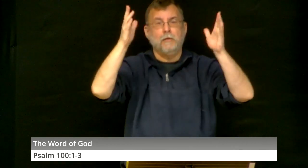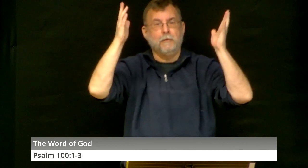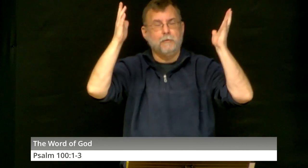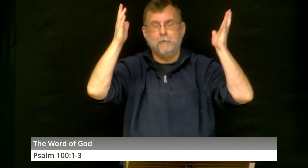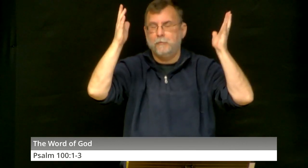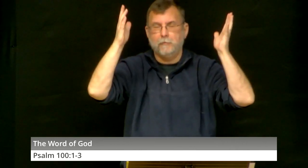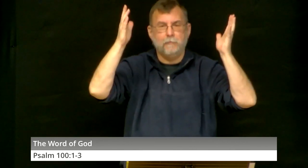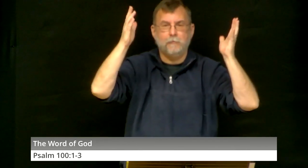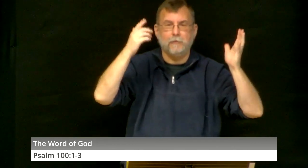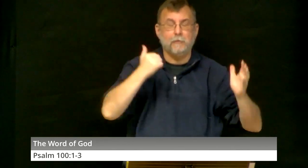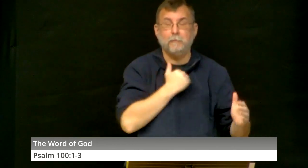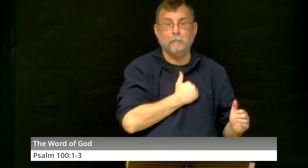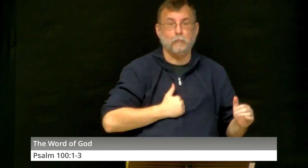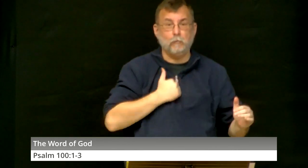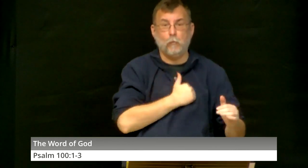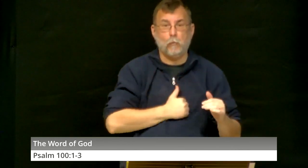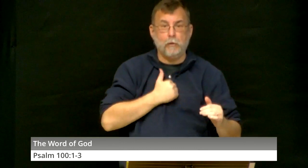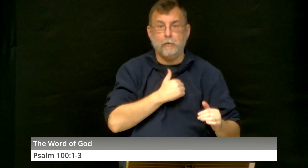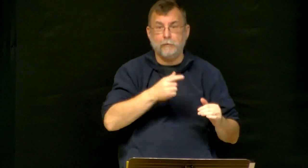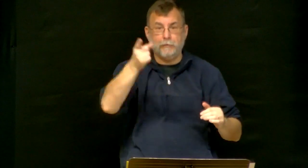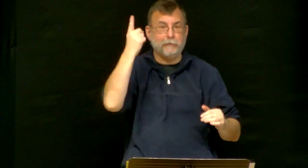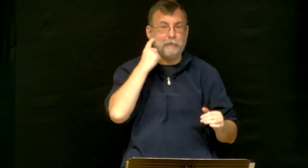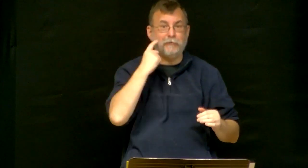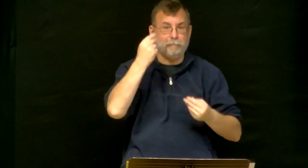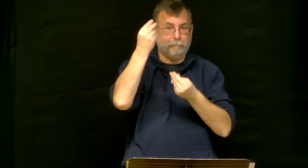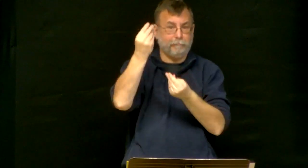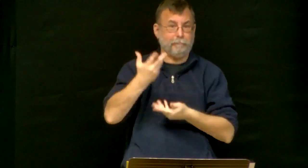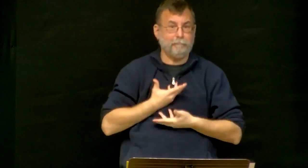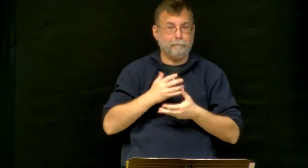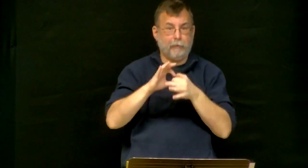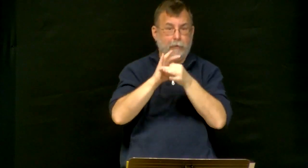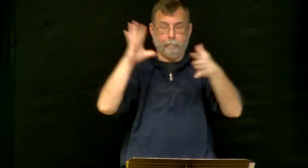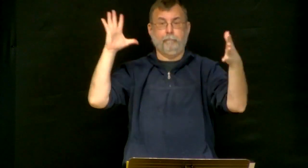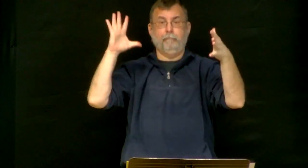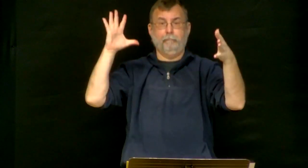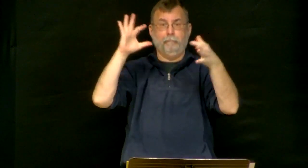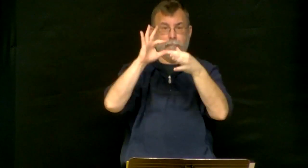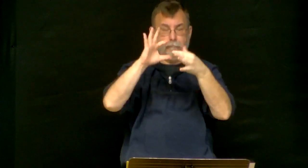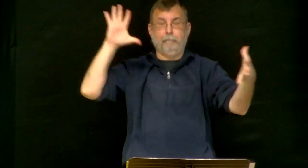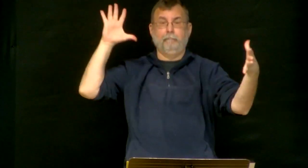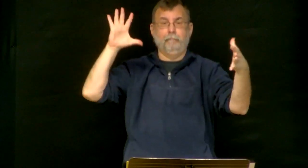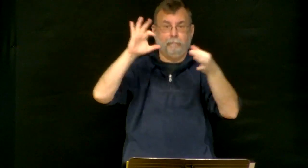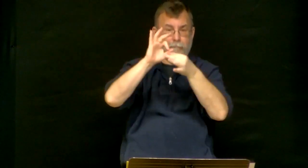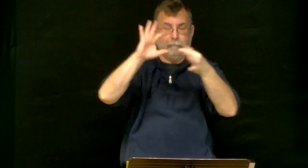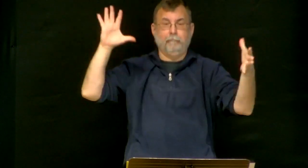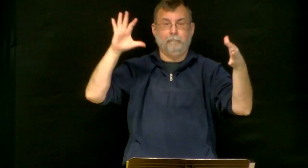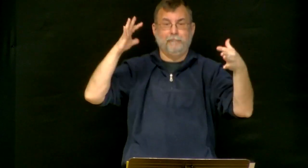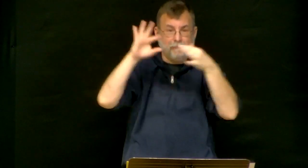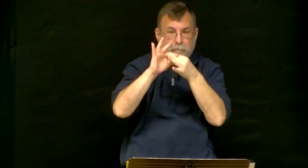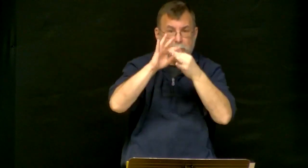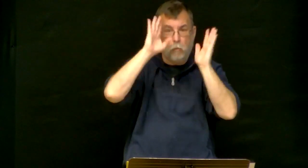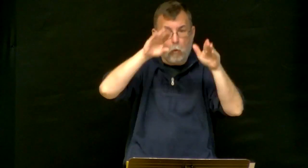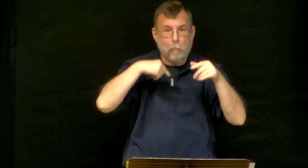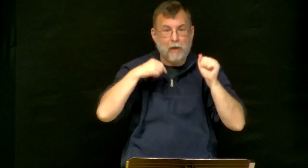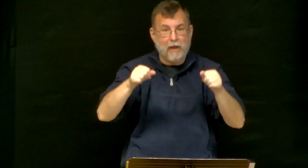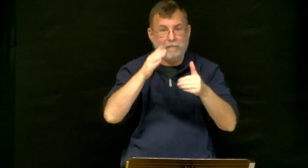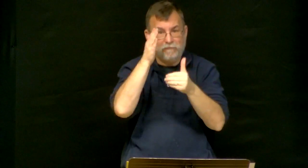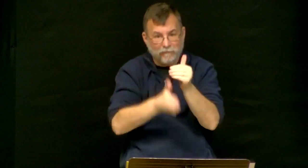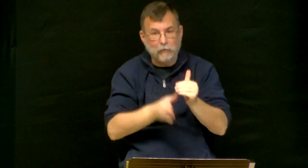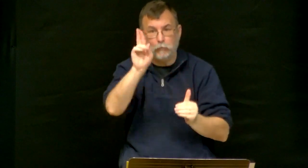Okay, we are live again. I am so sorry. Someone let me know that we got disconnected and we were having problems.